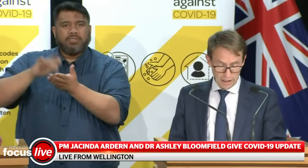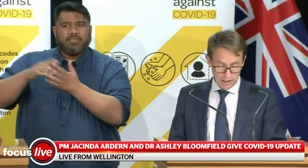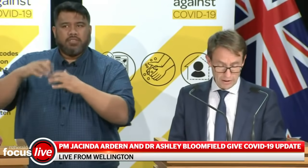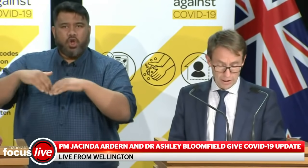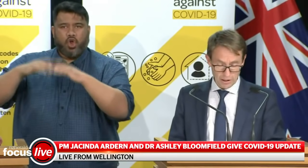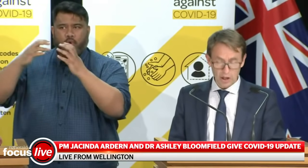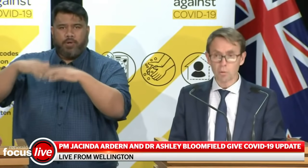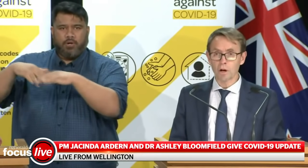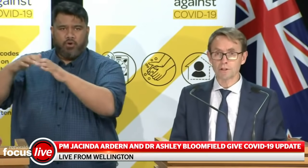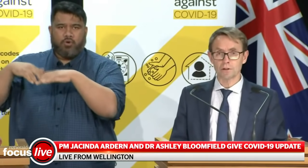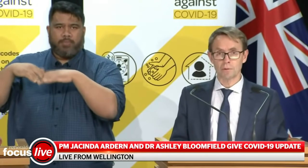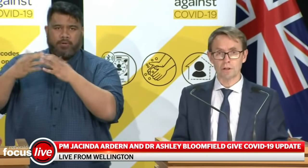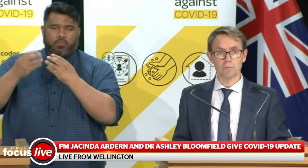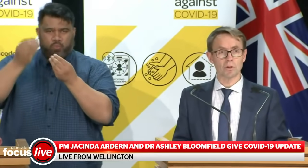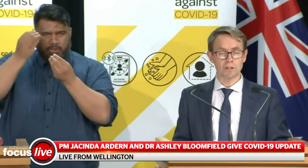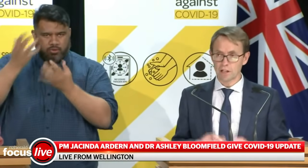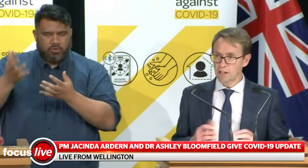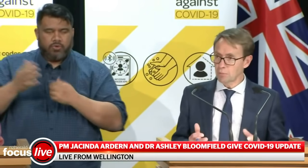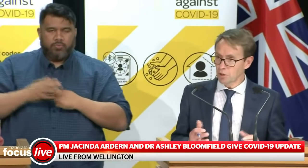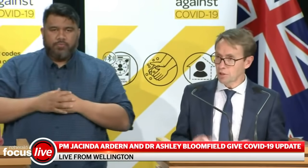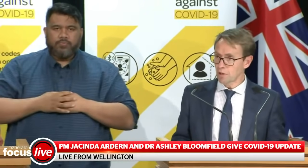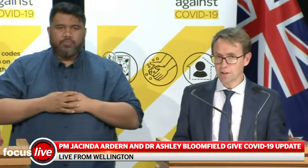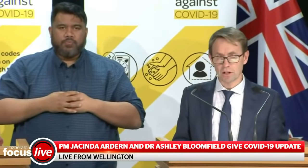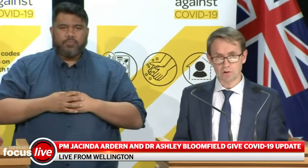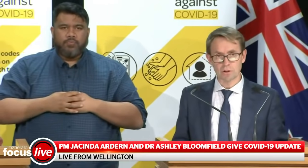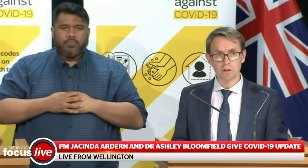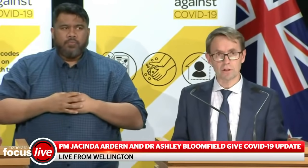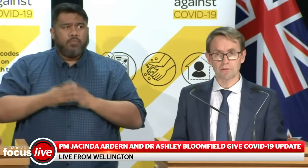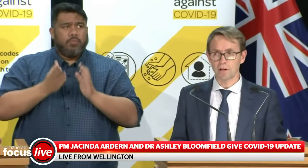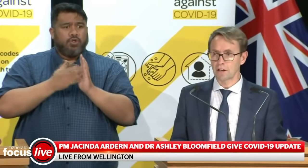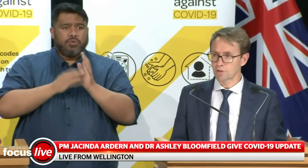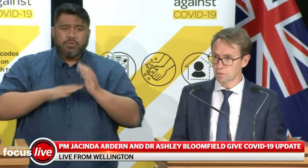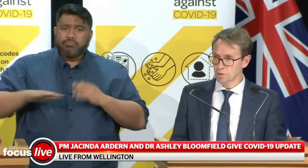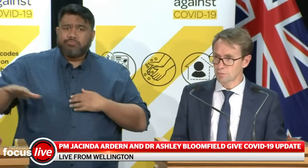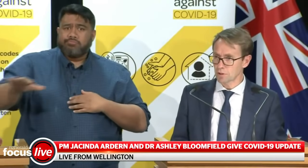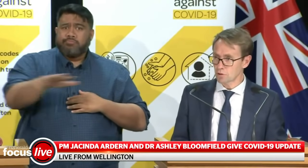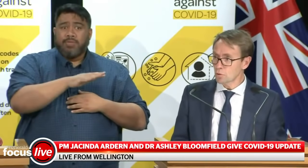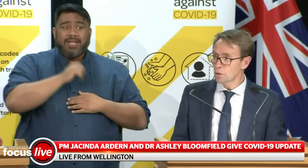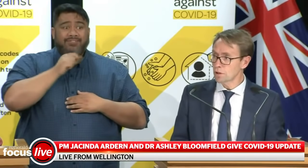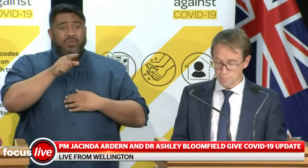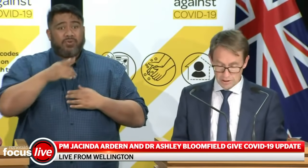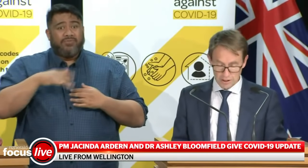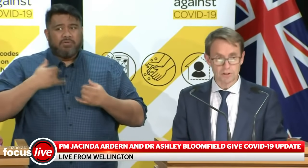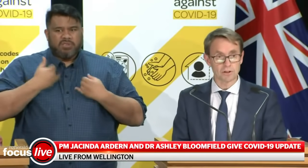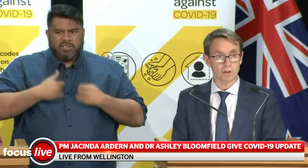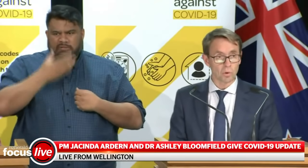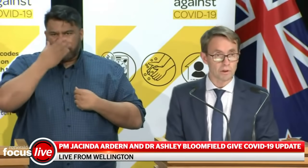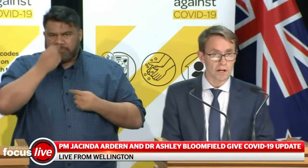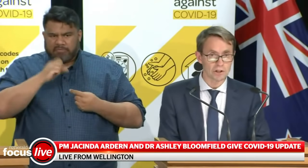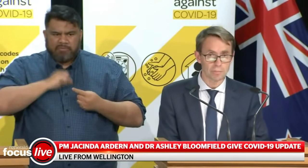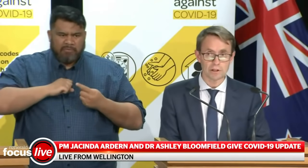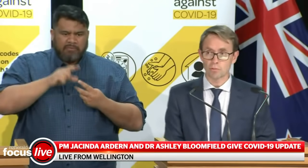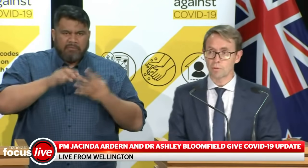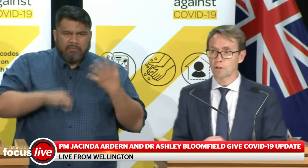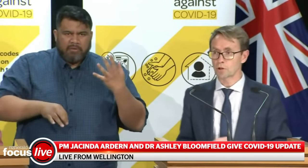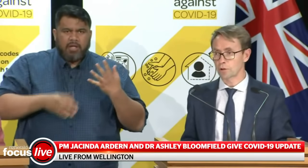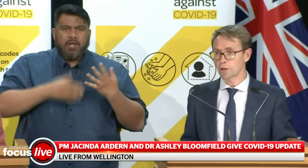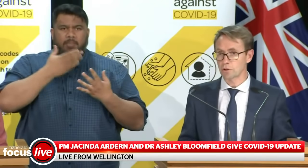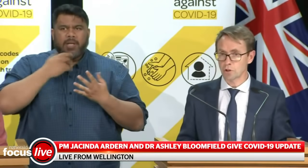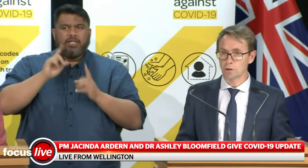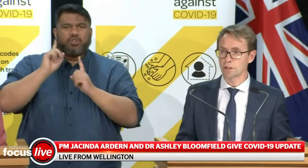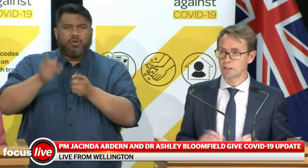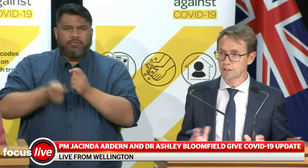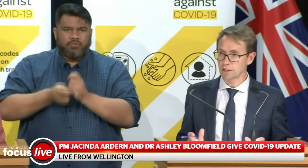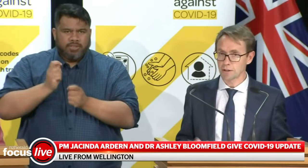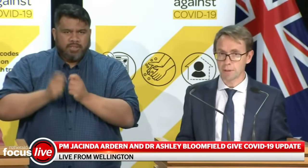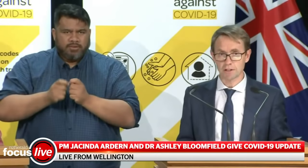details, and likewise we're wanting anybody around the country, if they have symptoms at all, to be tested, so all DHBs will be ensuring